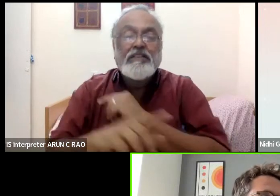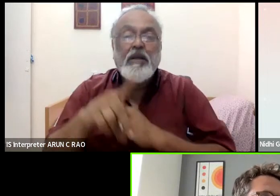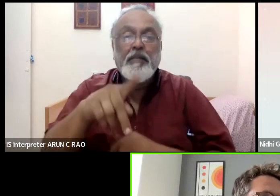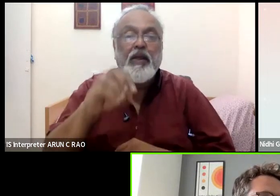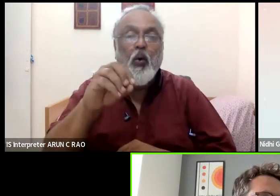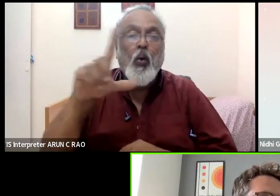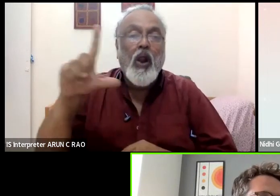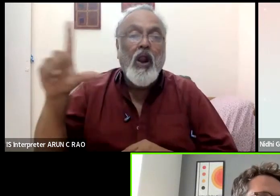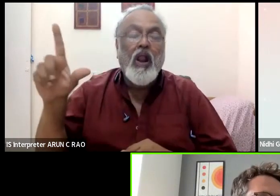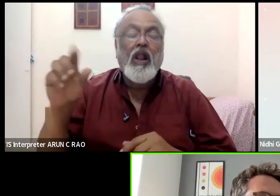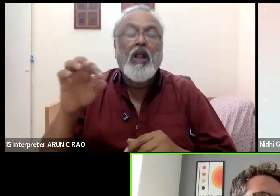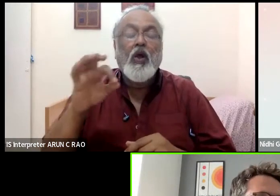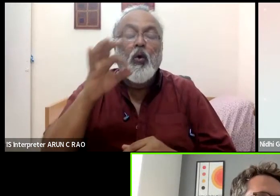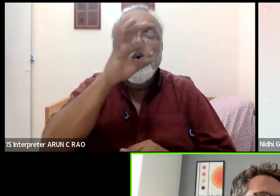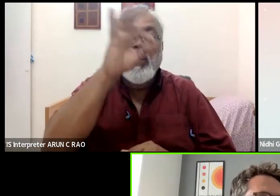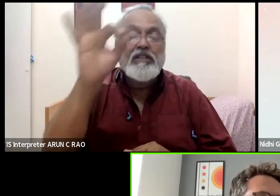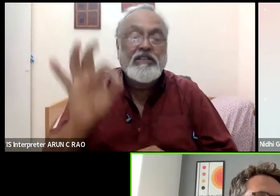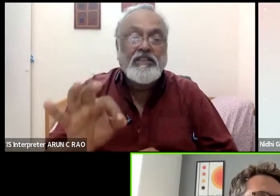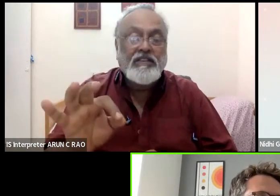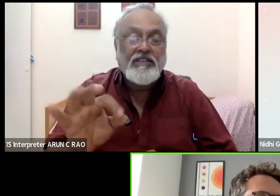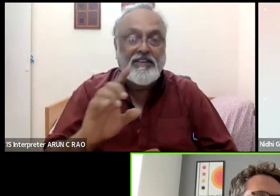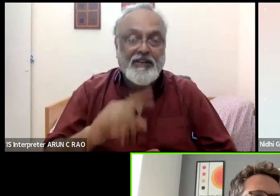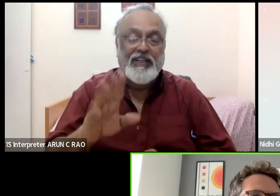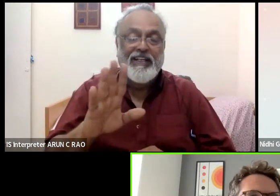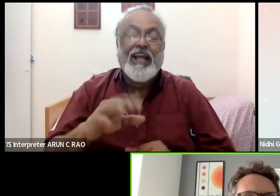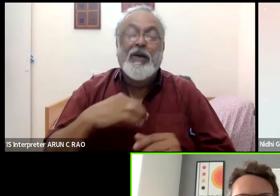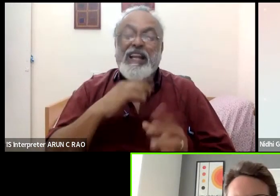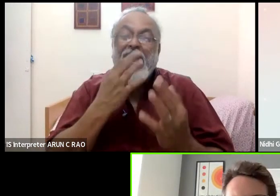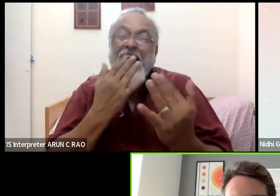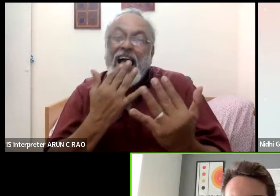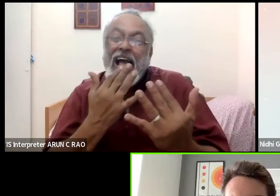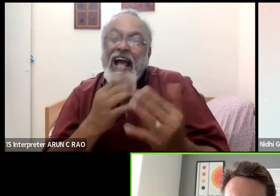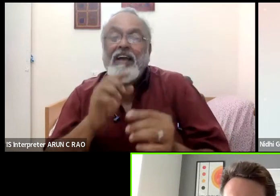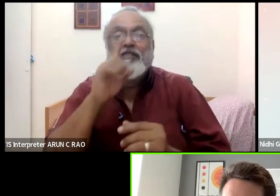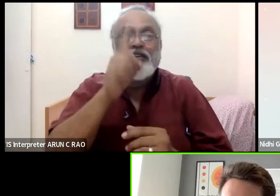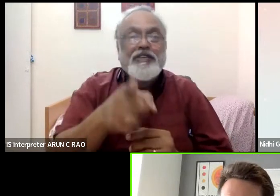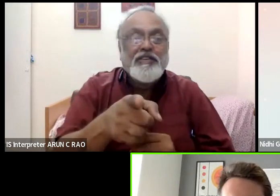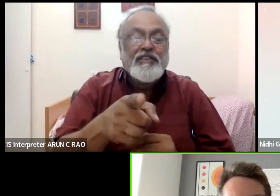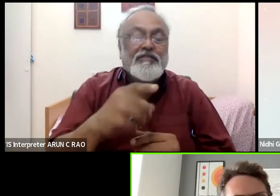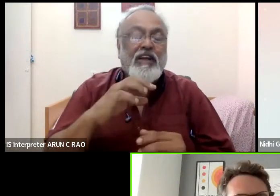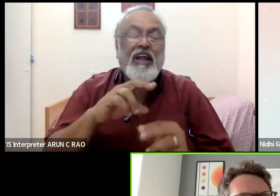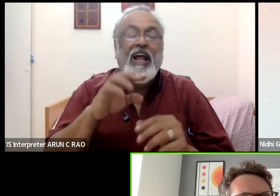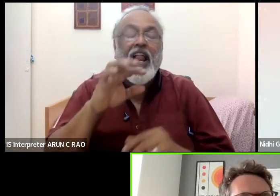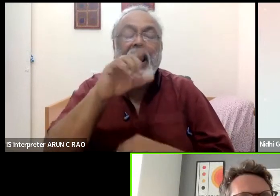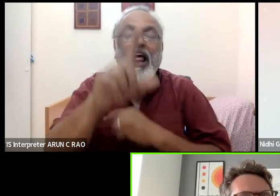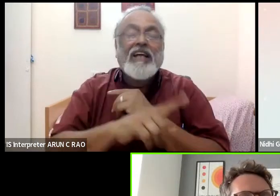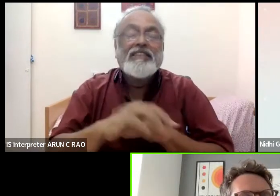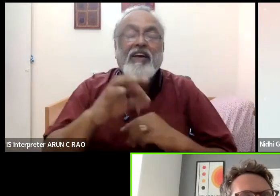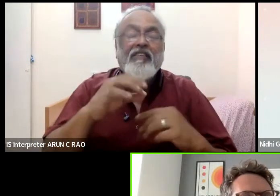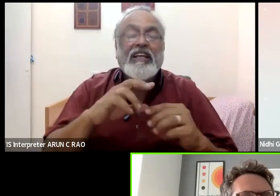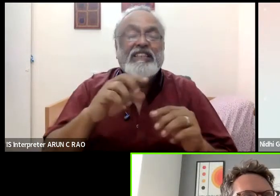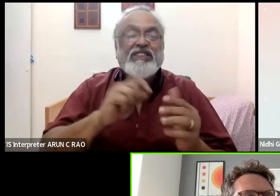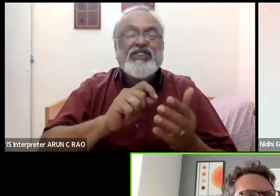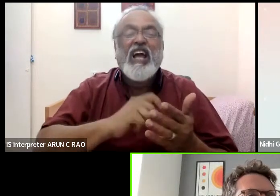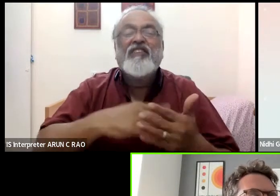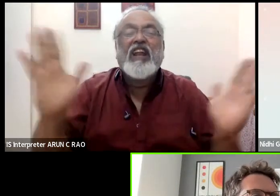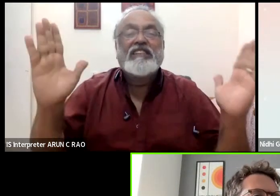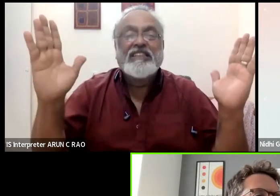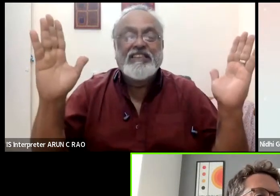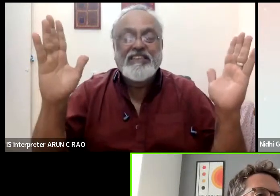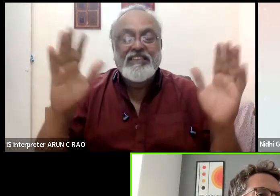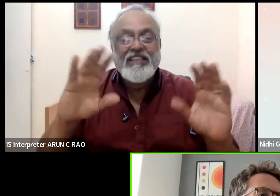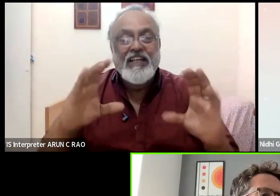the end. We're going to tantalize you with that. We'll leave that as a kind of final sign off, I think, or poll question, I